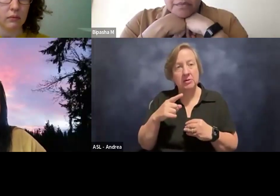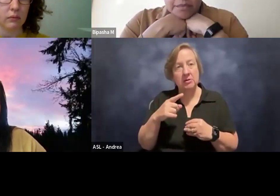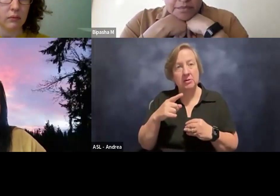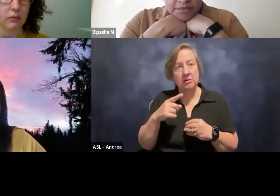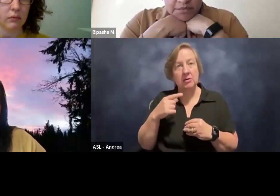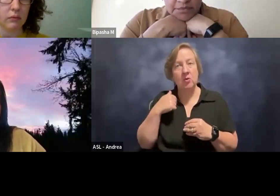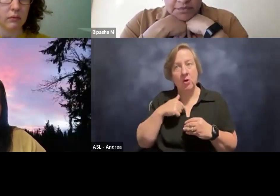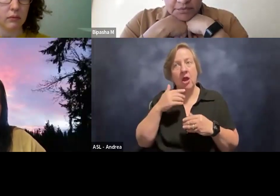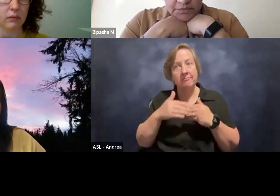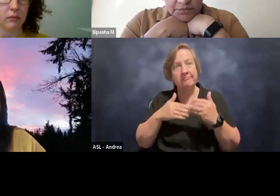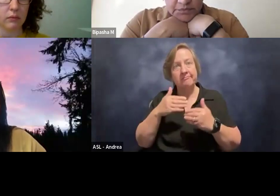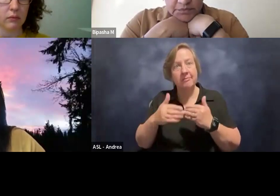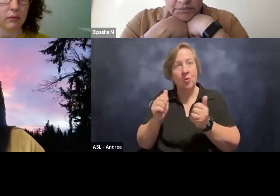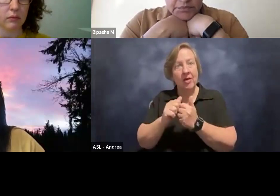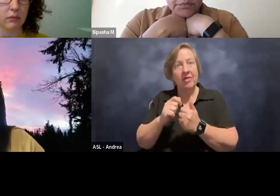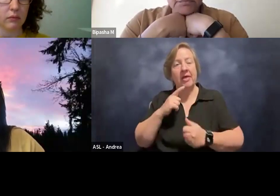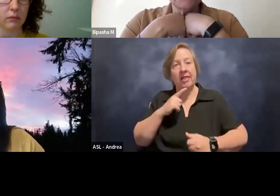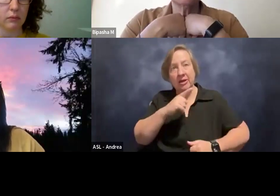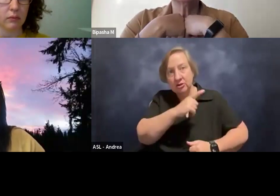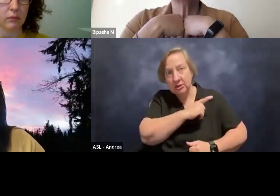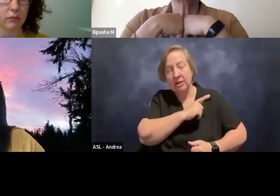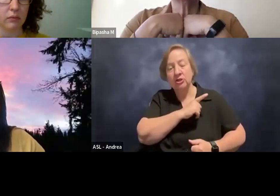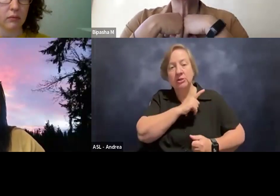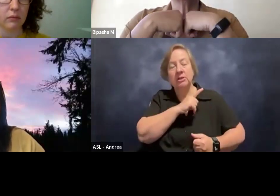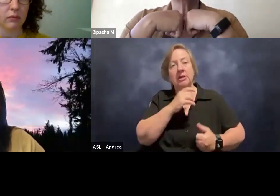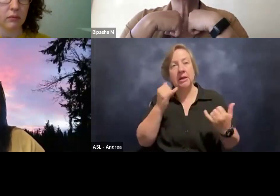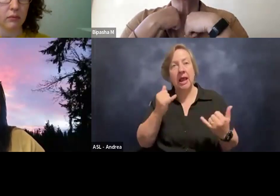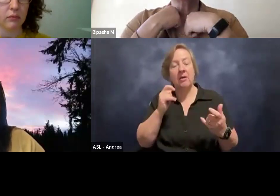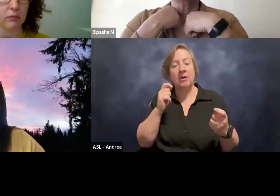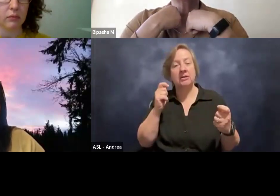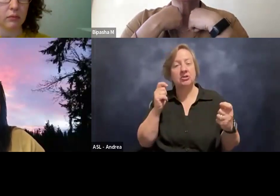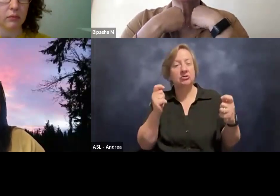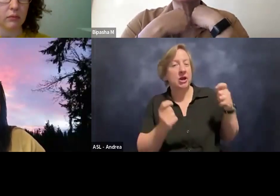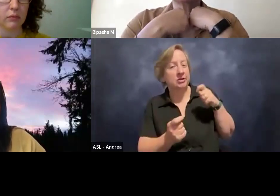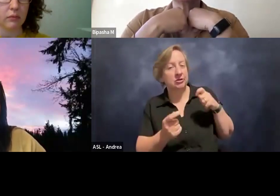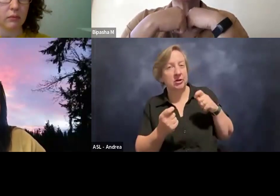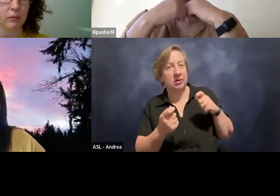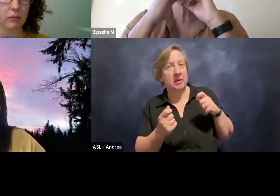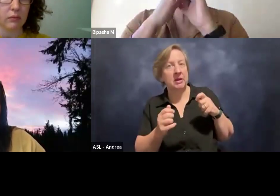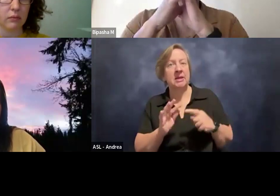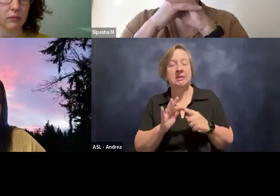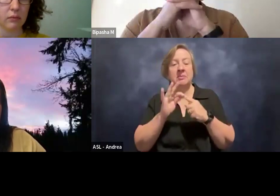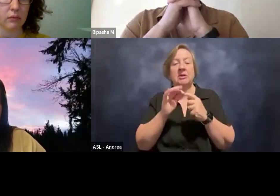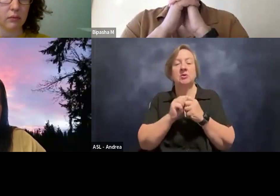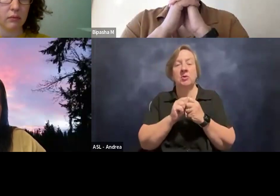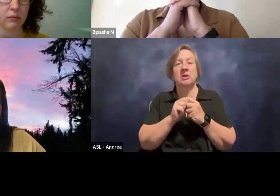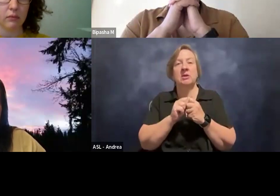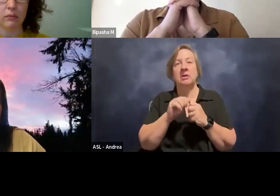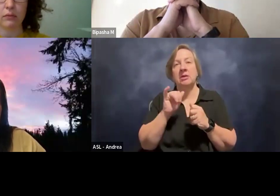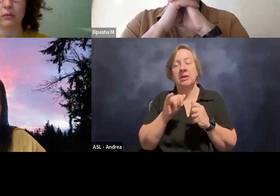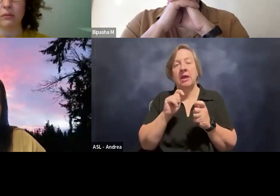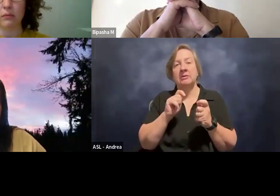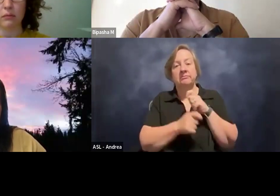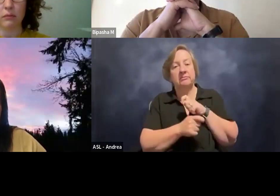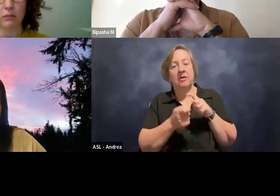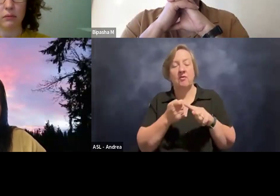the point where with the legislation that it's gotten to the point that it's evolving a little bit, especially with the transition of the